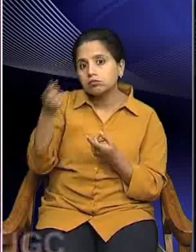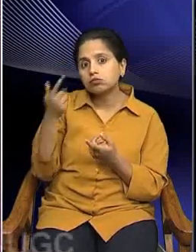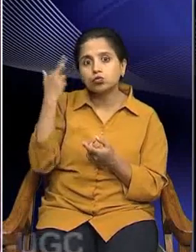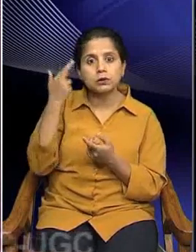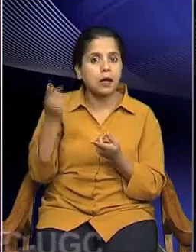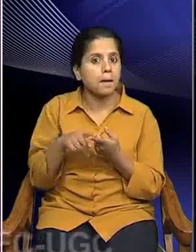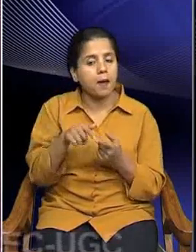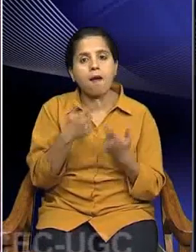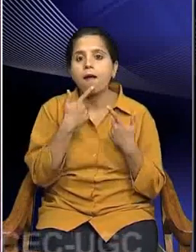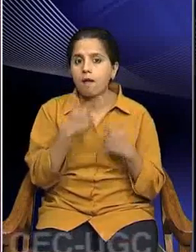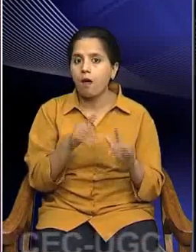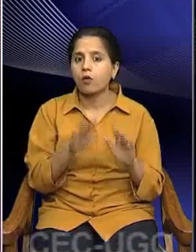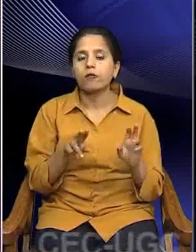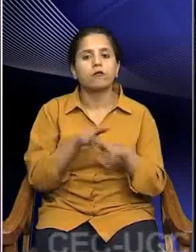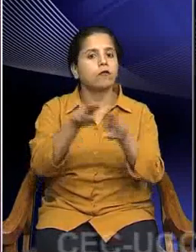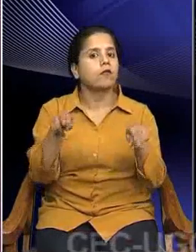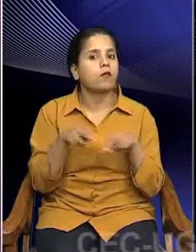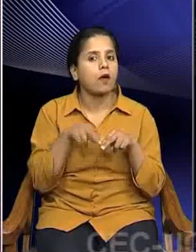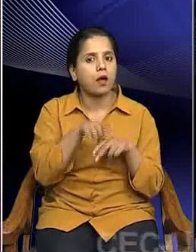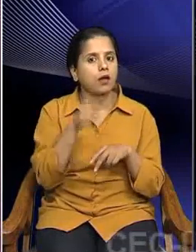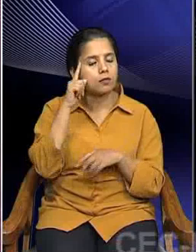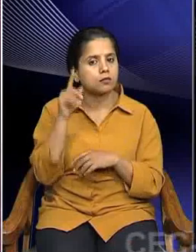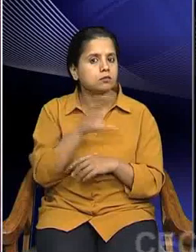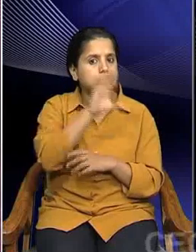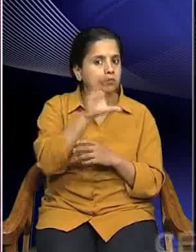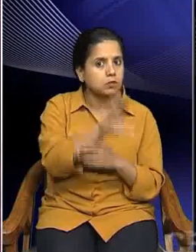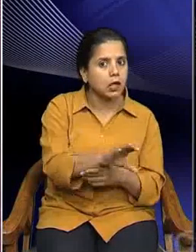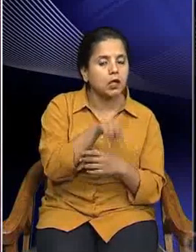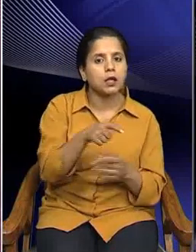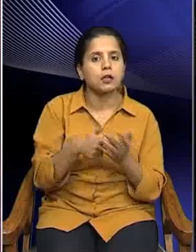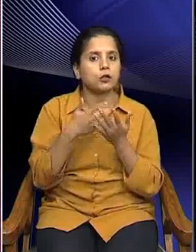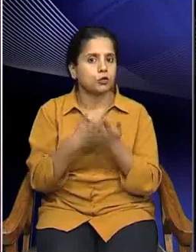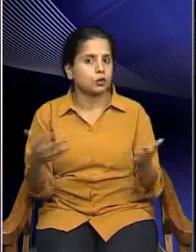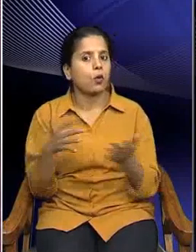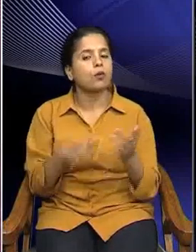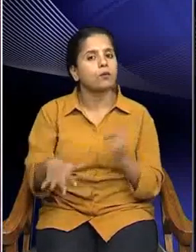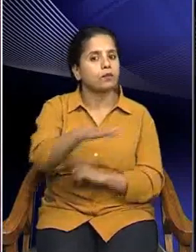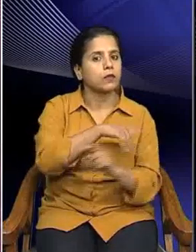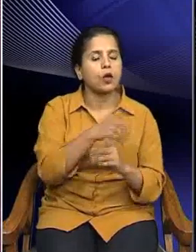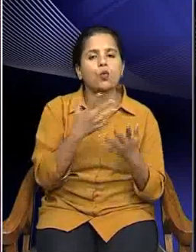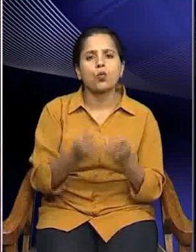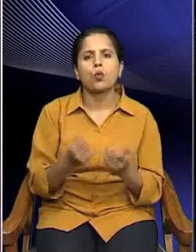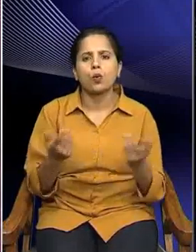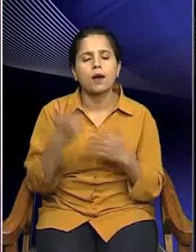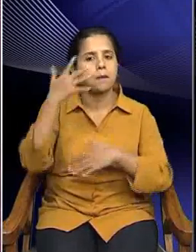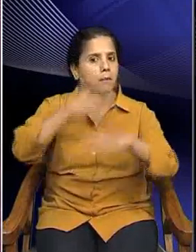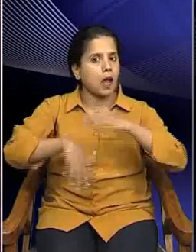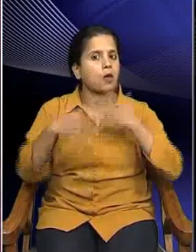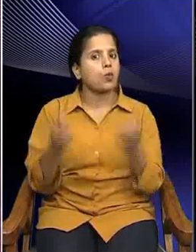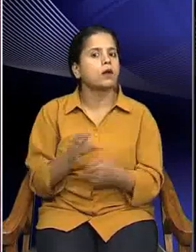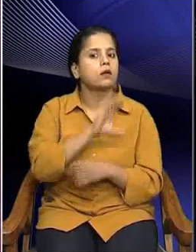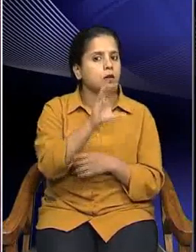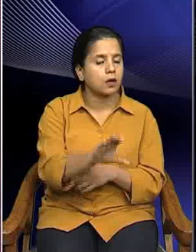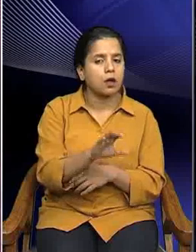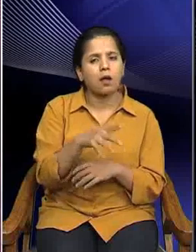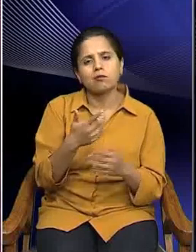It allows family to invest resources in areas where they want and they plan to invest,